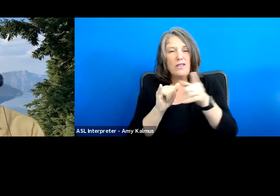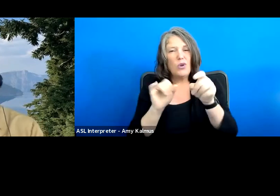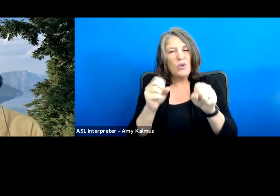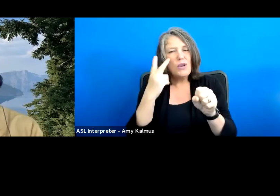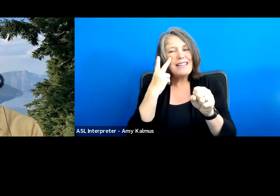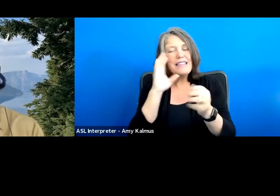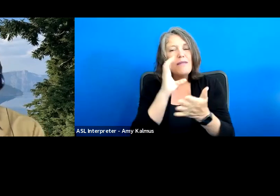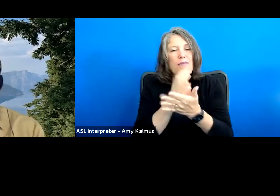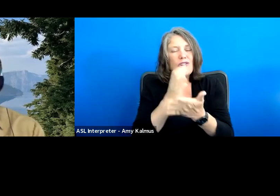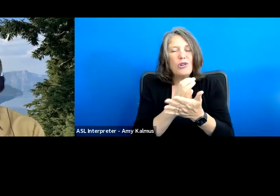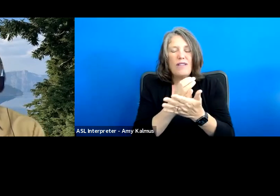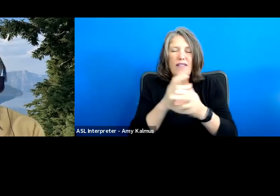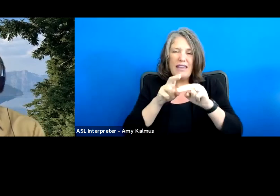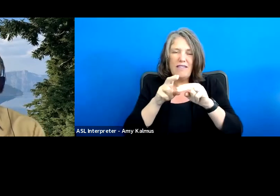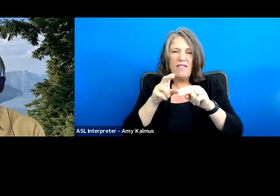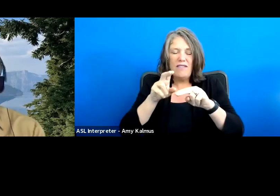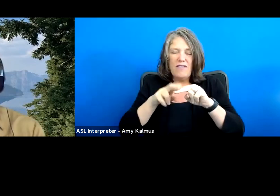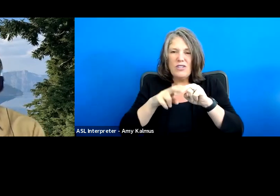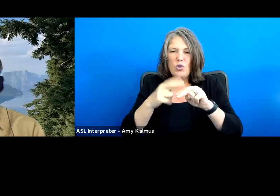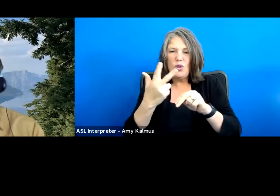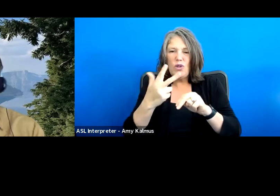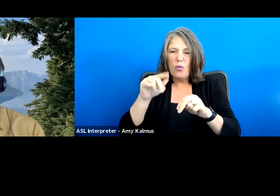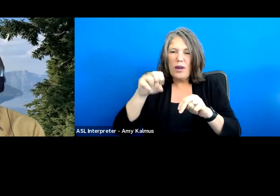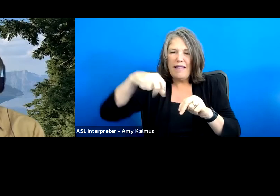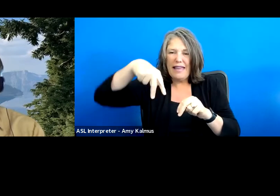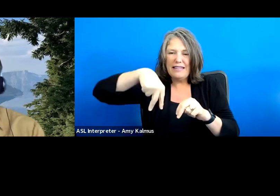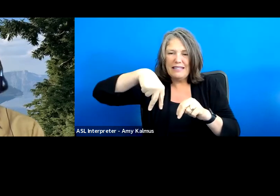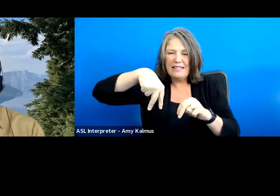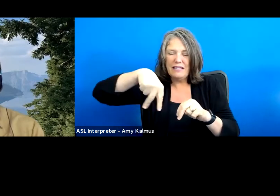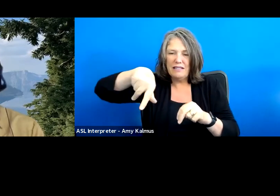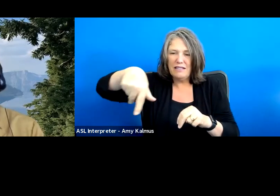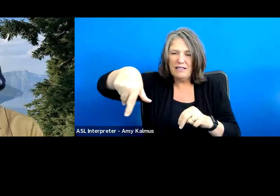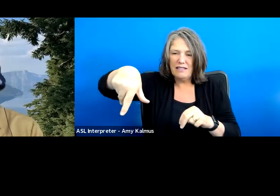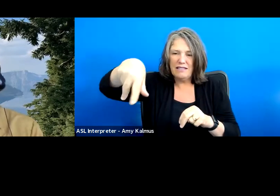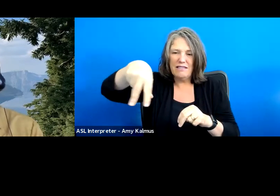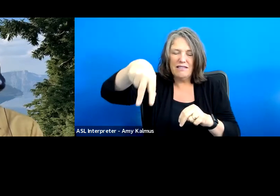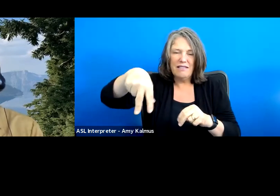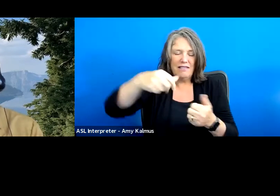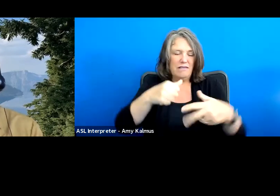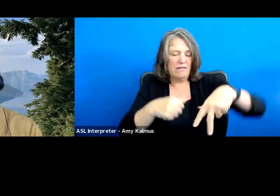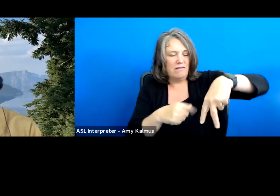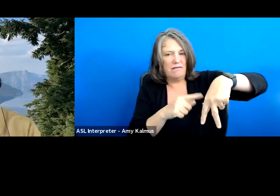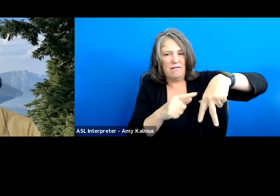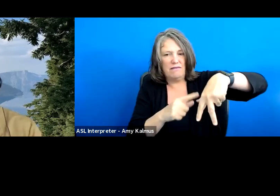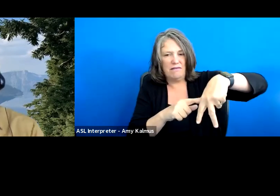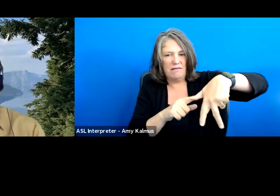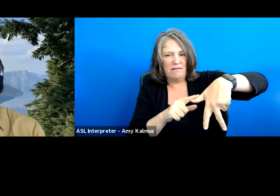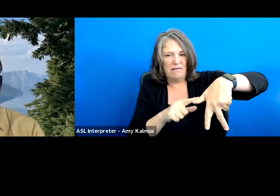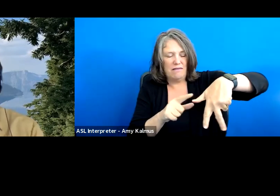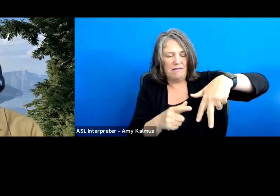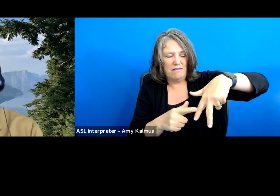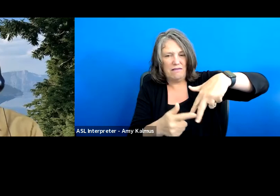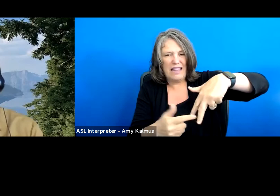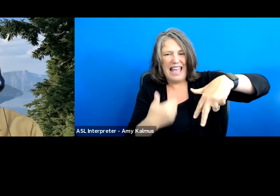here of a stool, a three-legged stool, a wooden stool. And each of the three legs